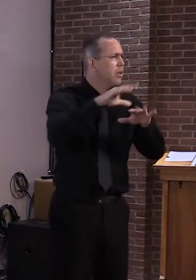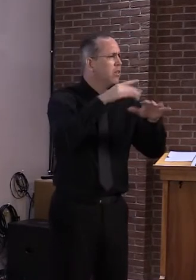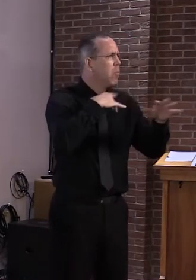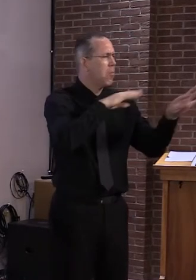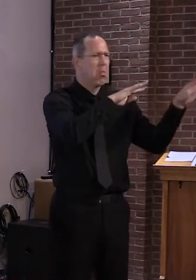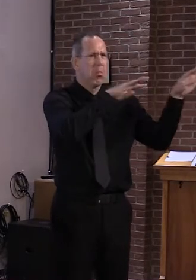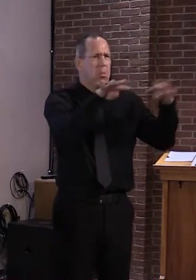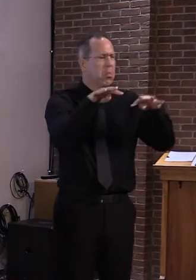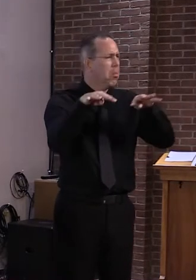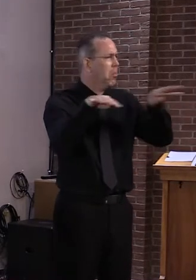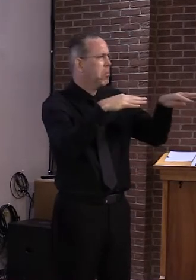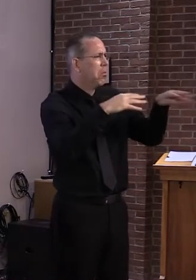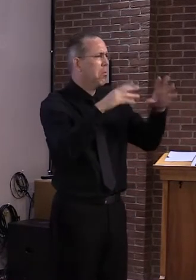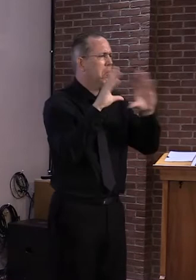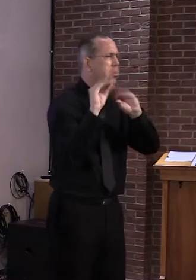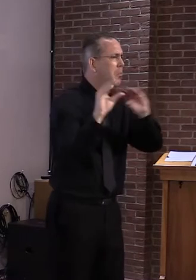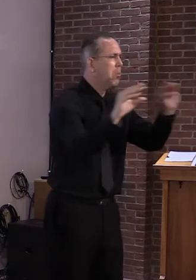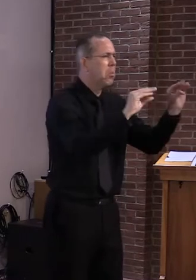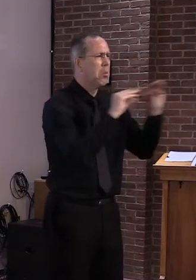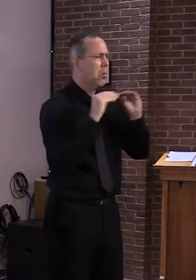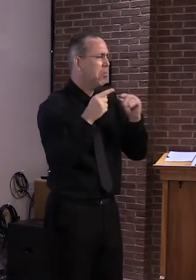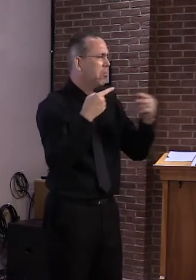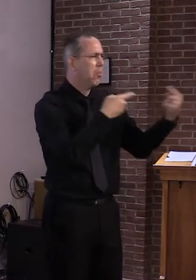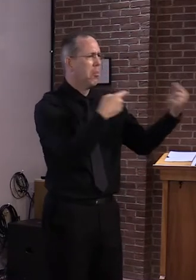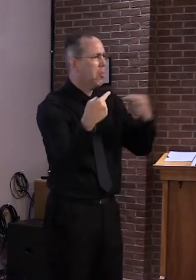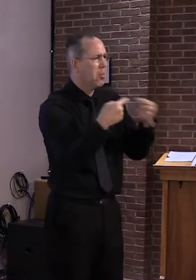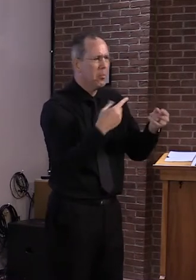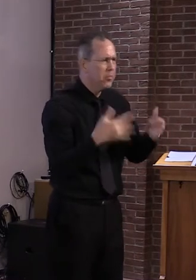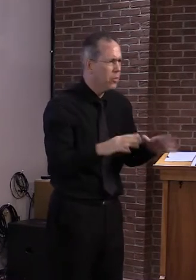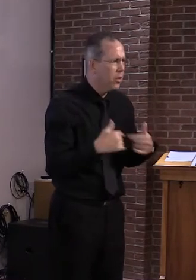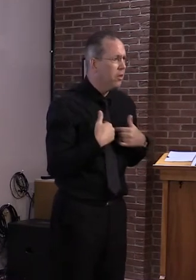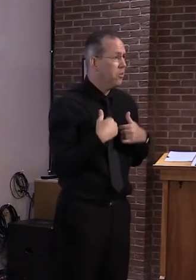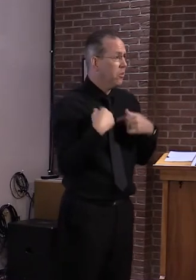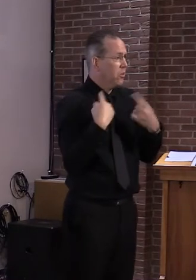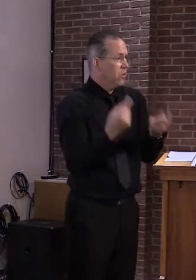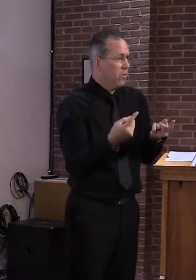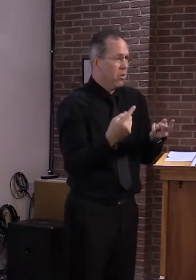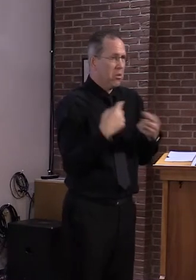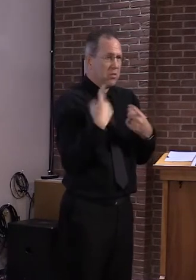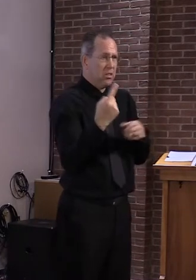the desire that has been in place since this virus has started.